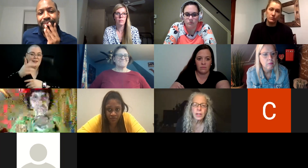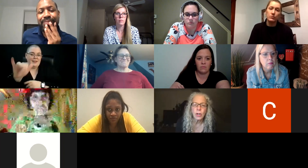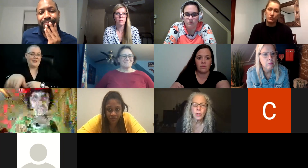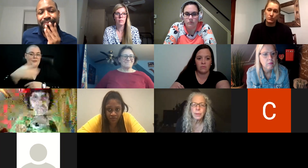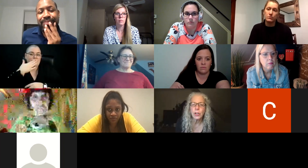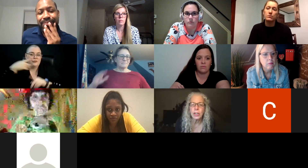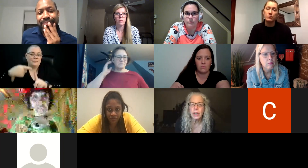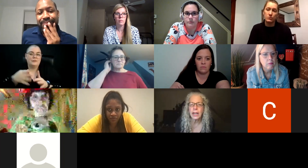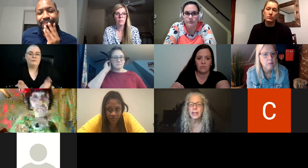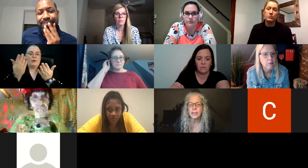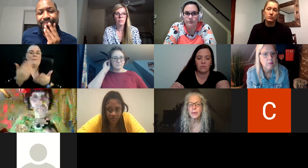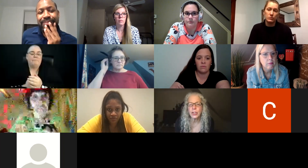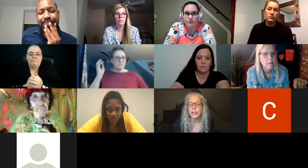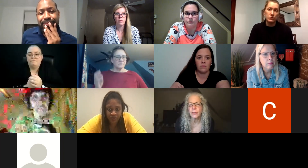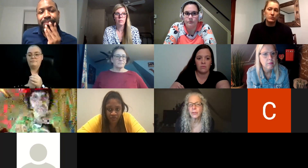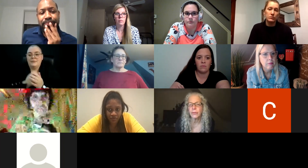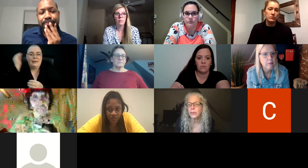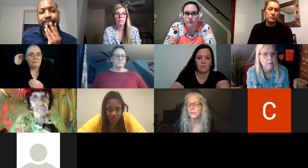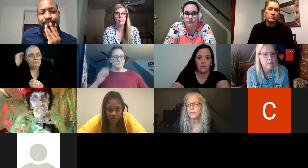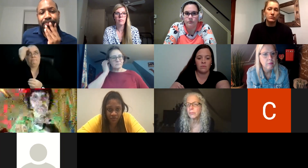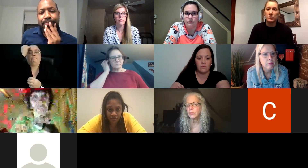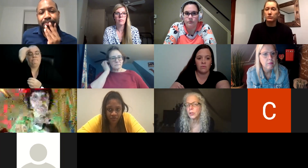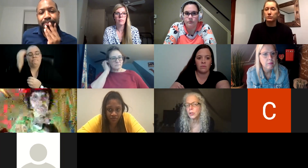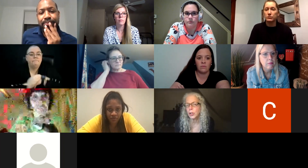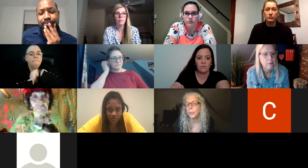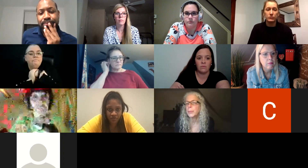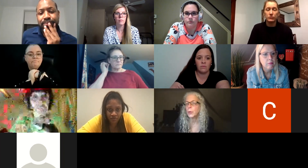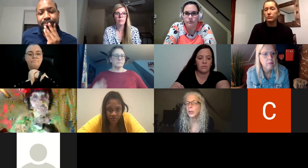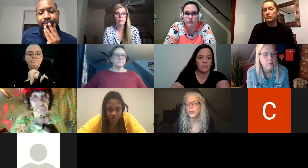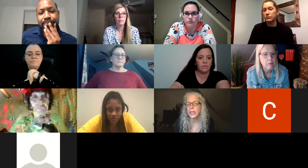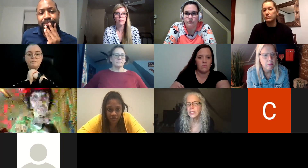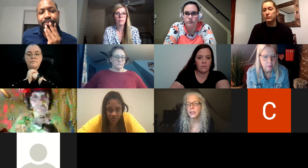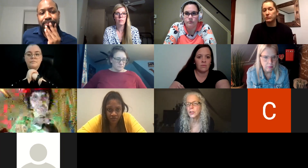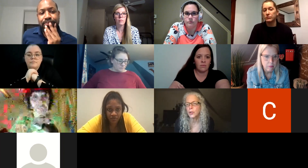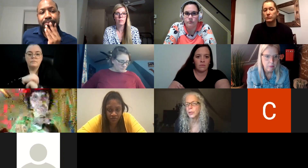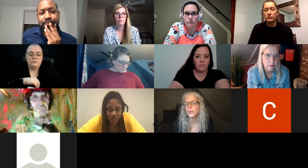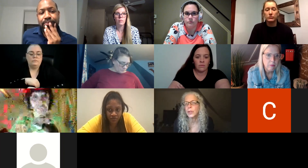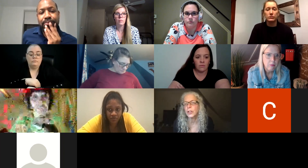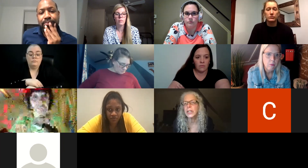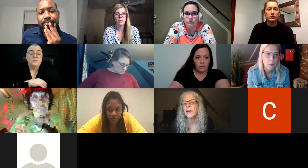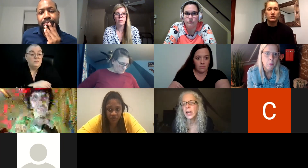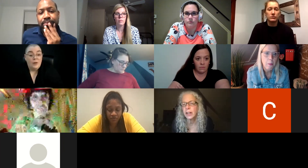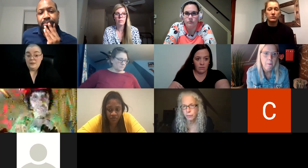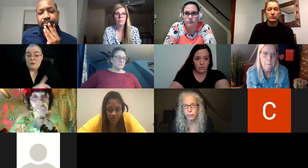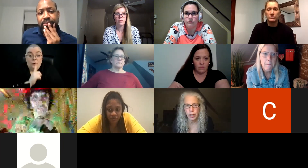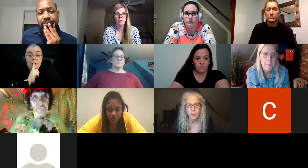It'd be good, I think, especially for people who are using it as a consumer. It's really good to have that in the forefront of our